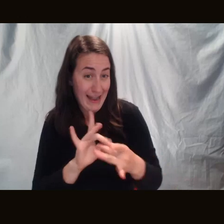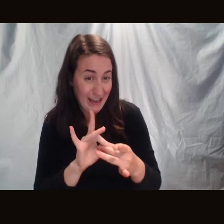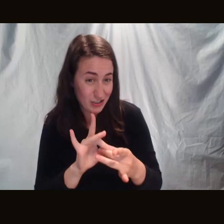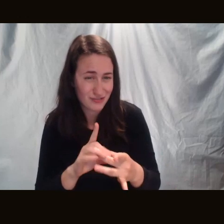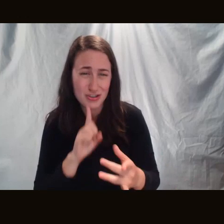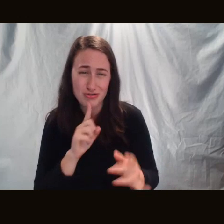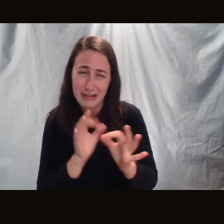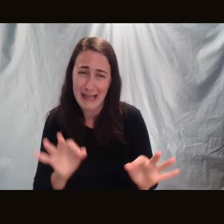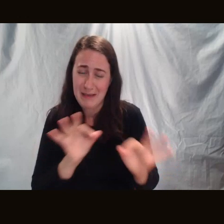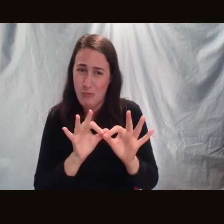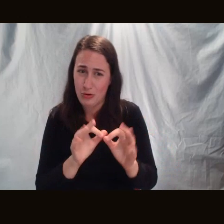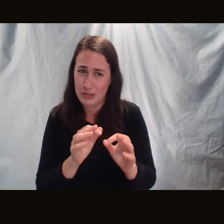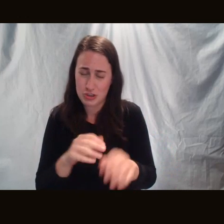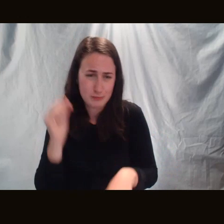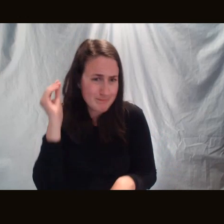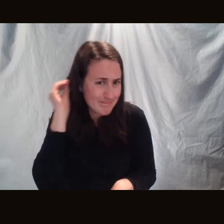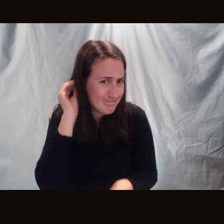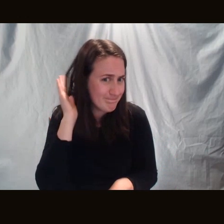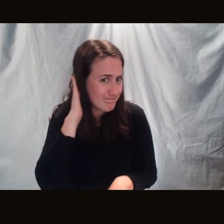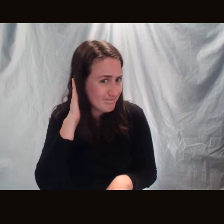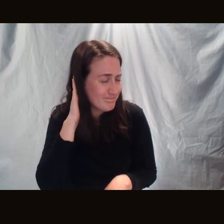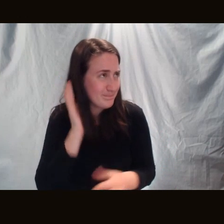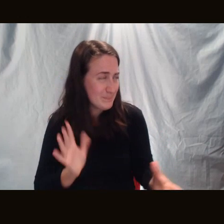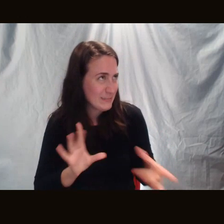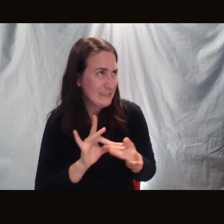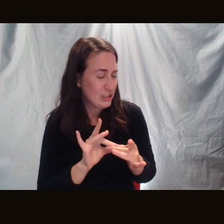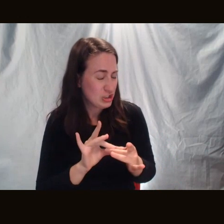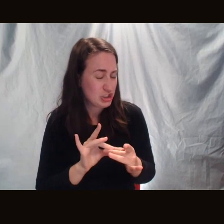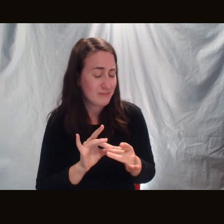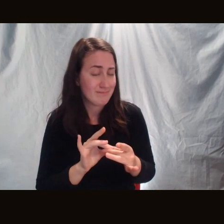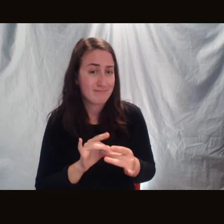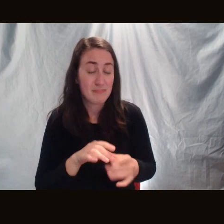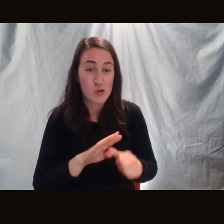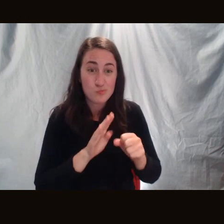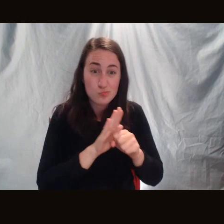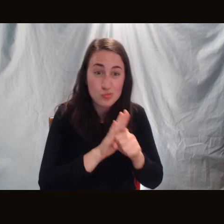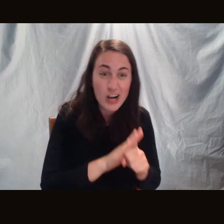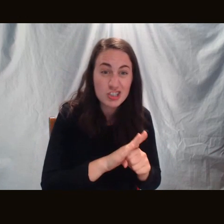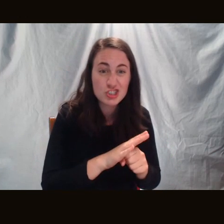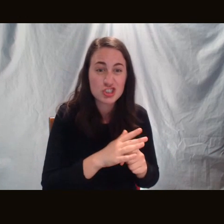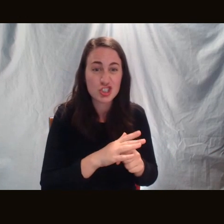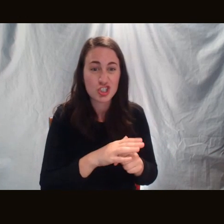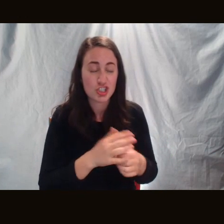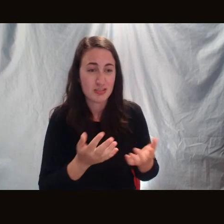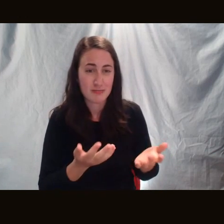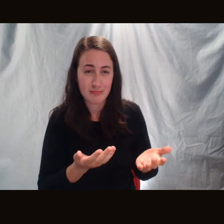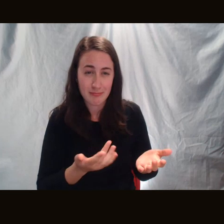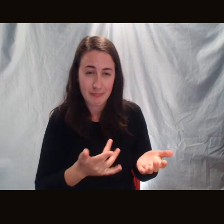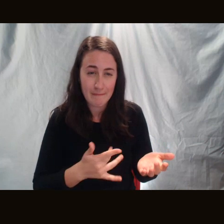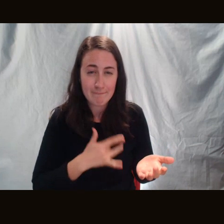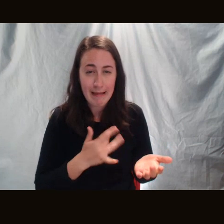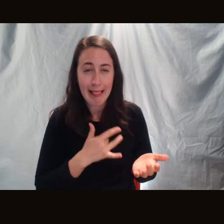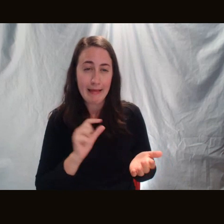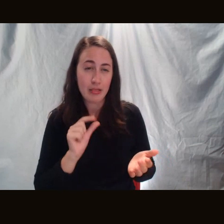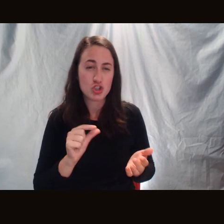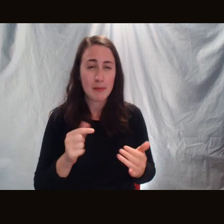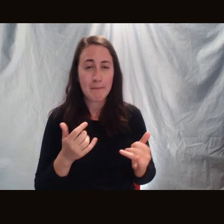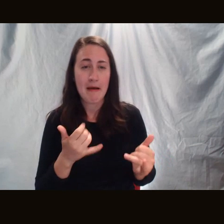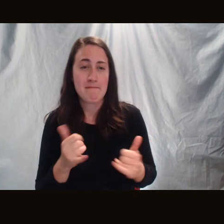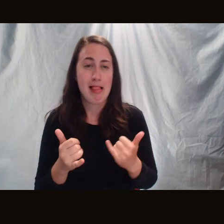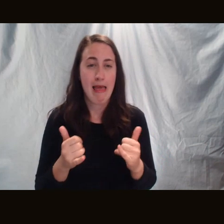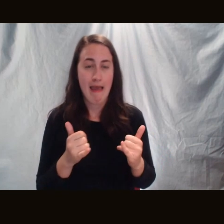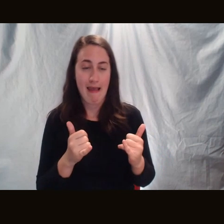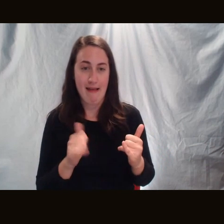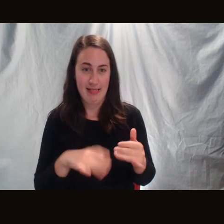throughout. Connection, remember, it's pressure against resistance. There's a little bit of a play area in the